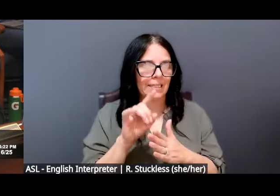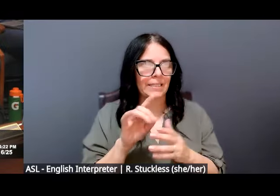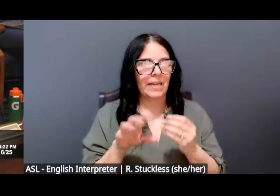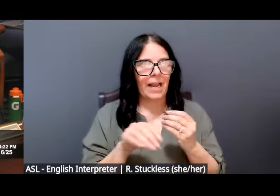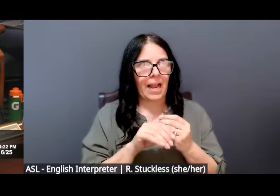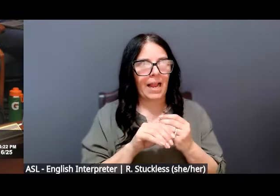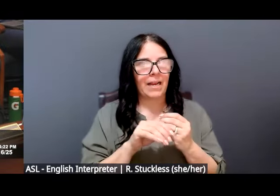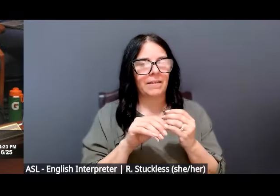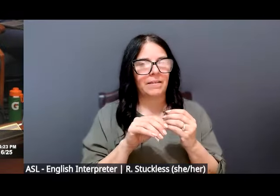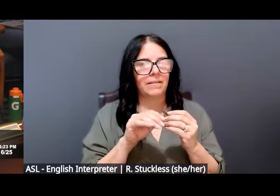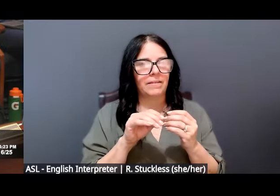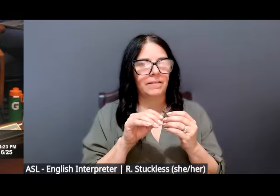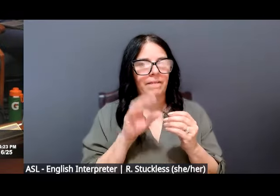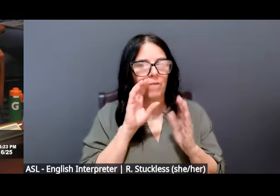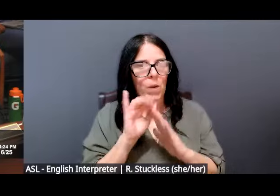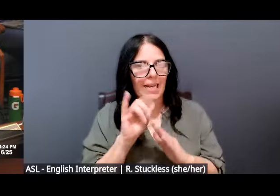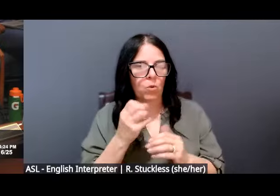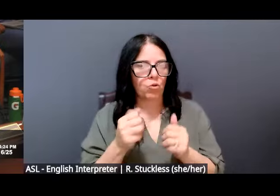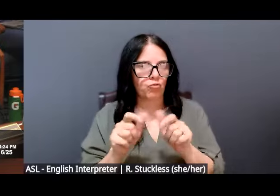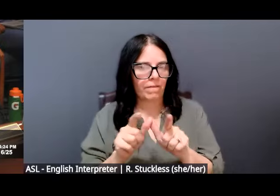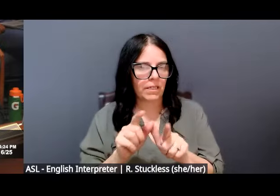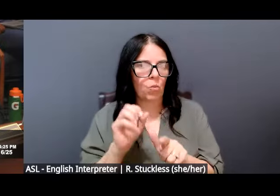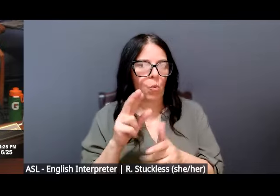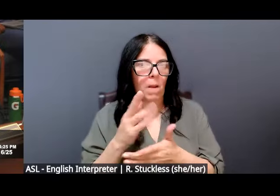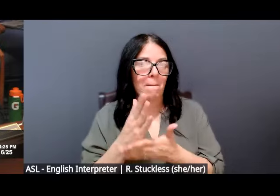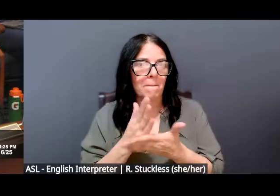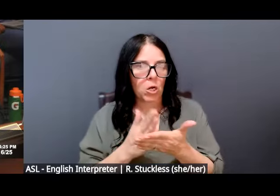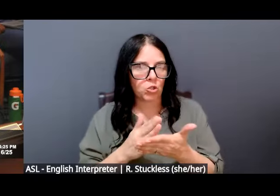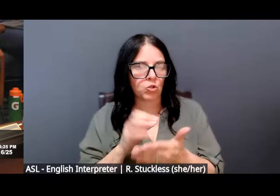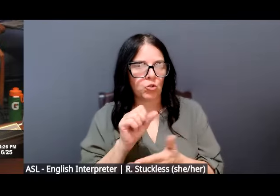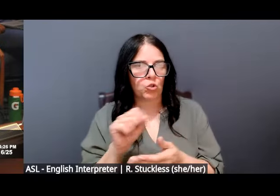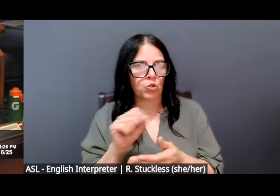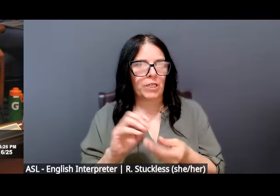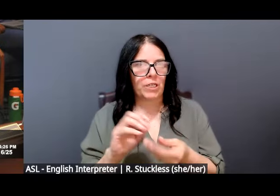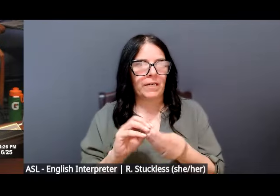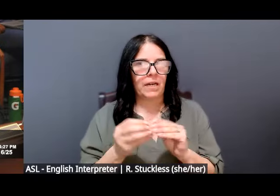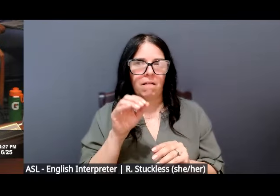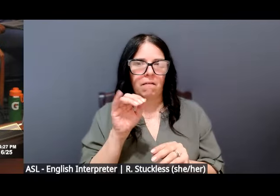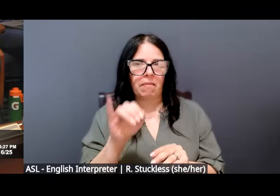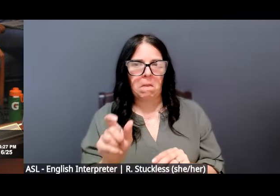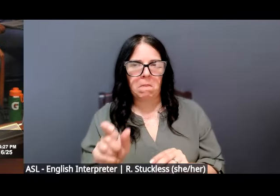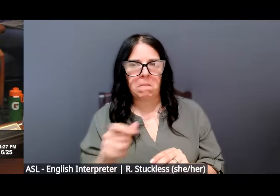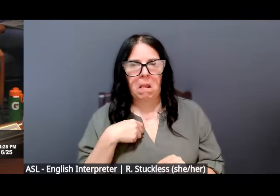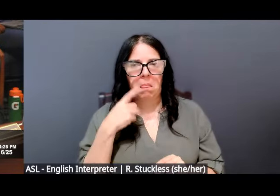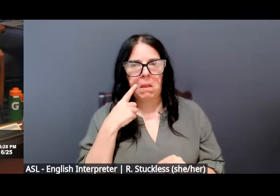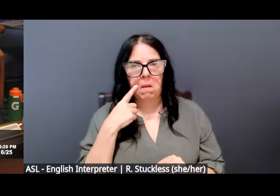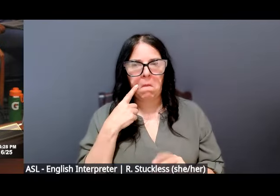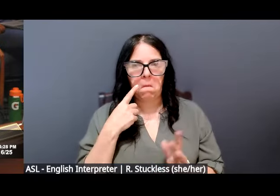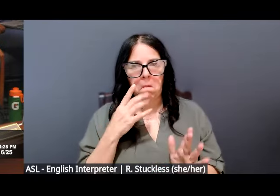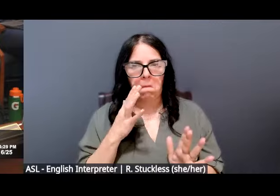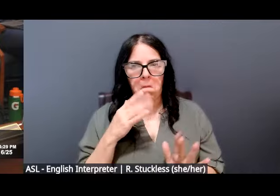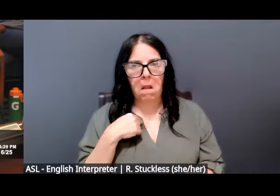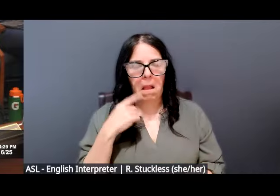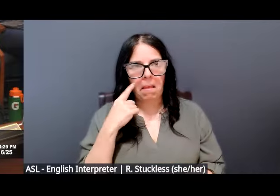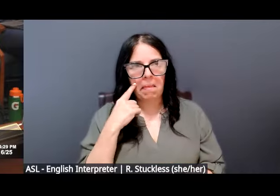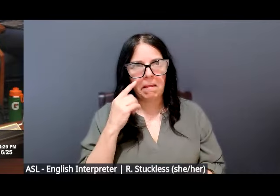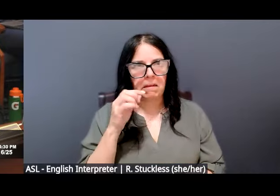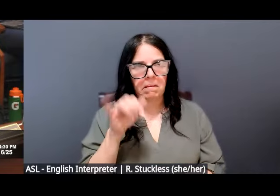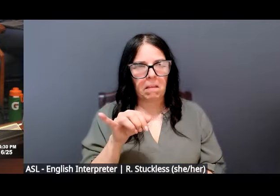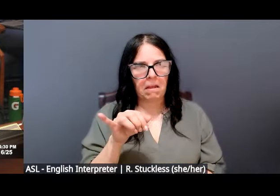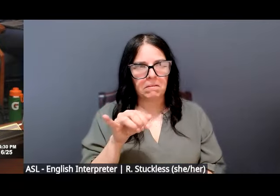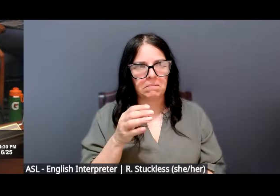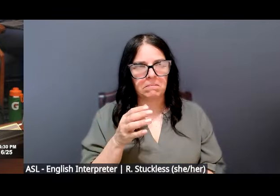ID or driver's license or partial social security number. That part, I think, that fits. And so